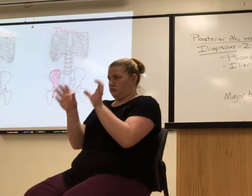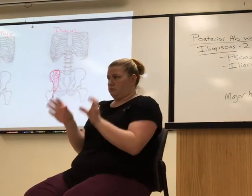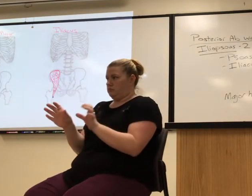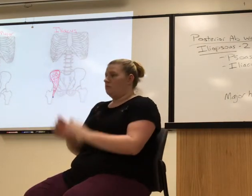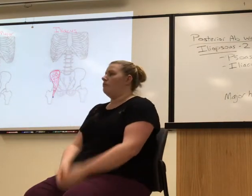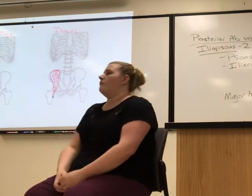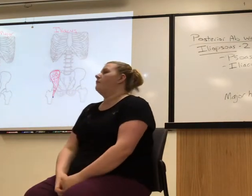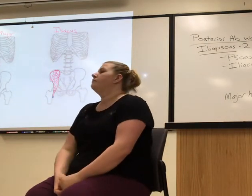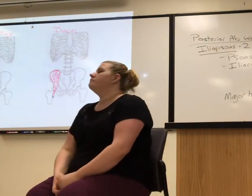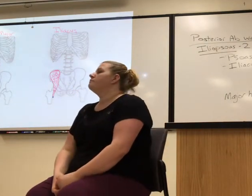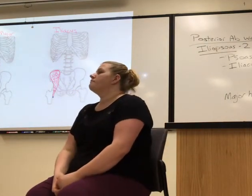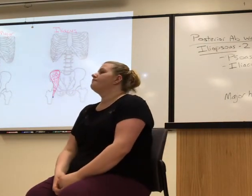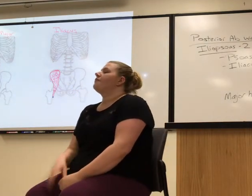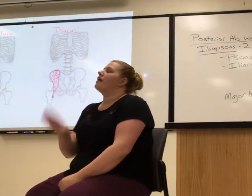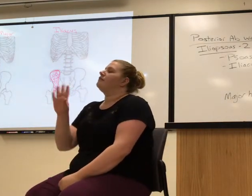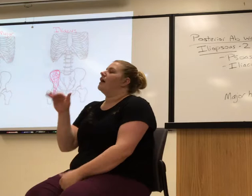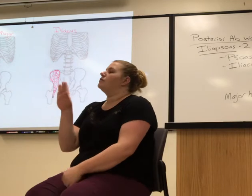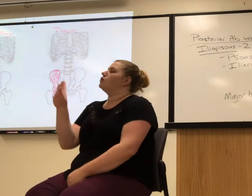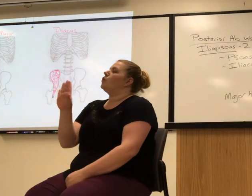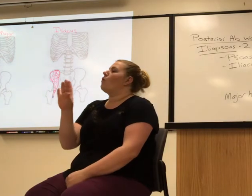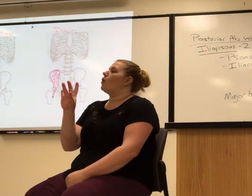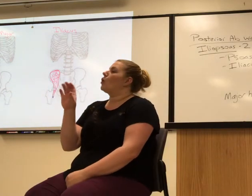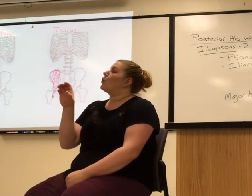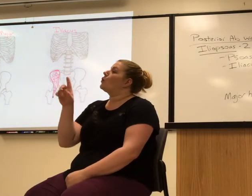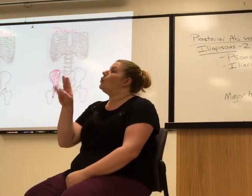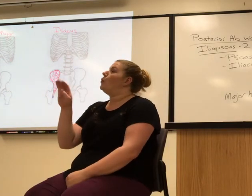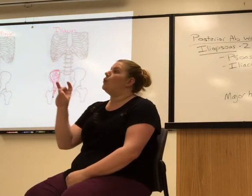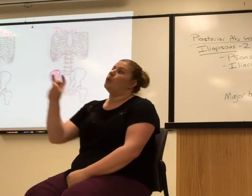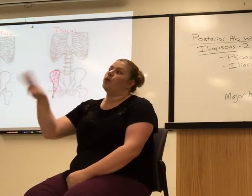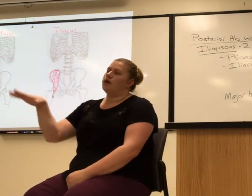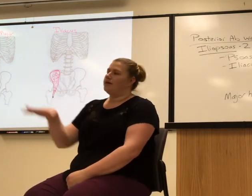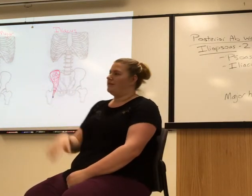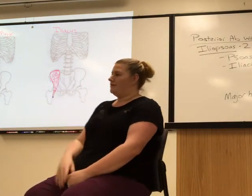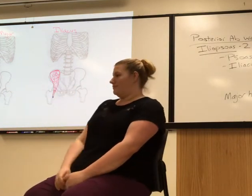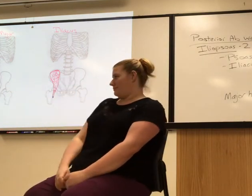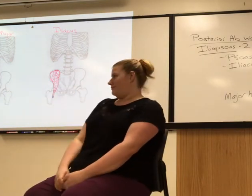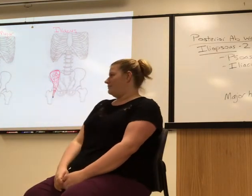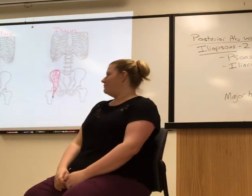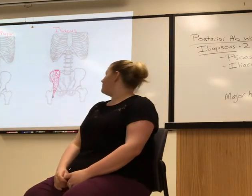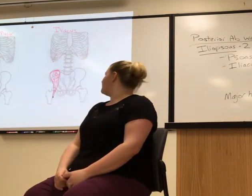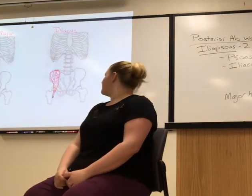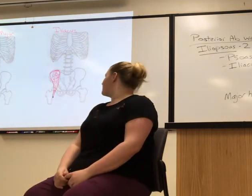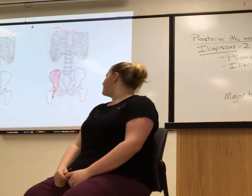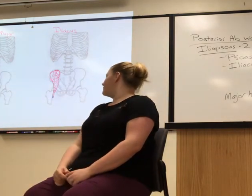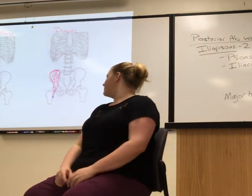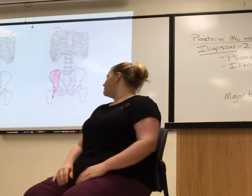Yeah. And I think that'll be your clue. Okay, well, let's see. That's